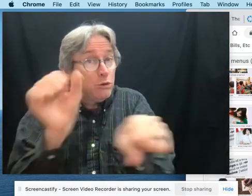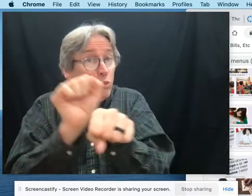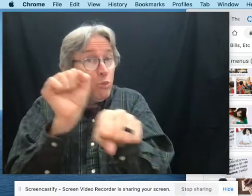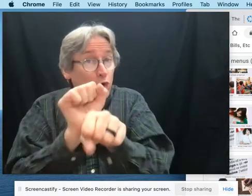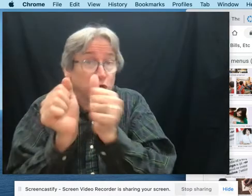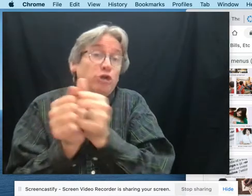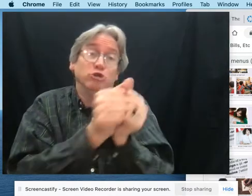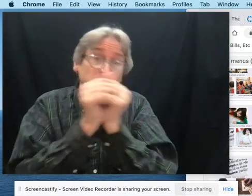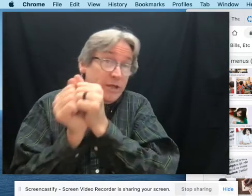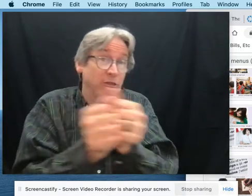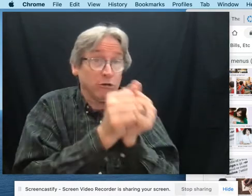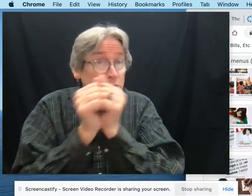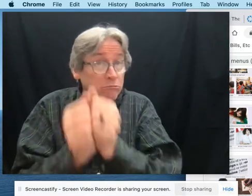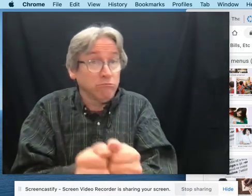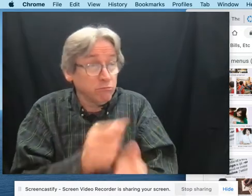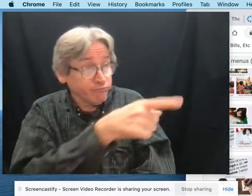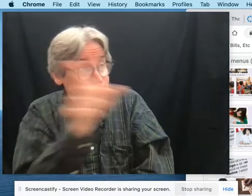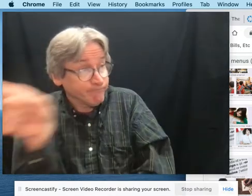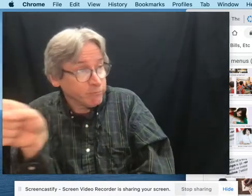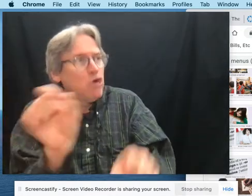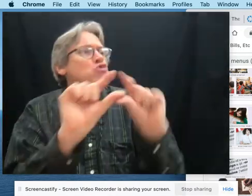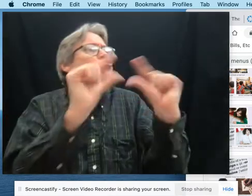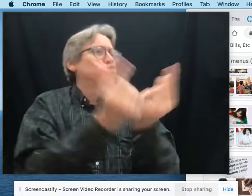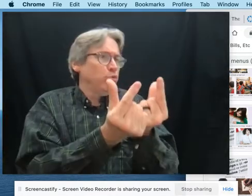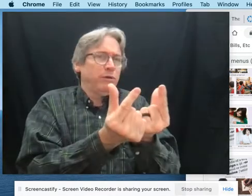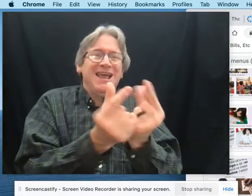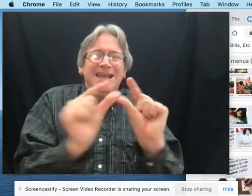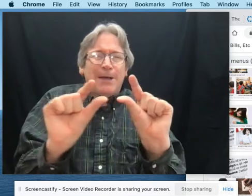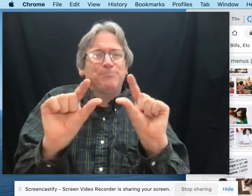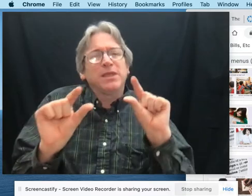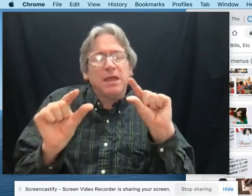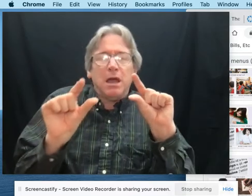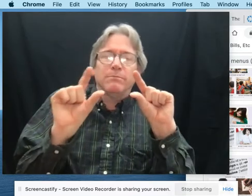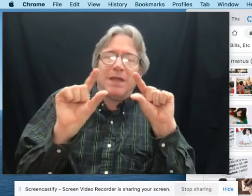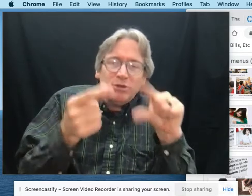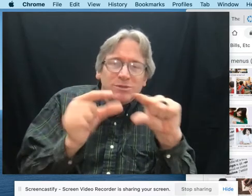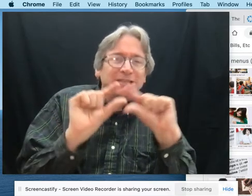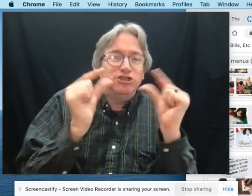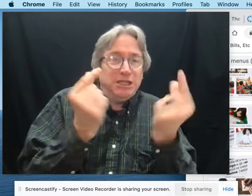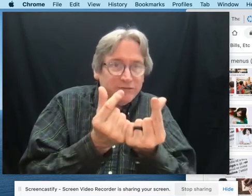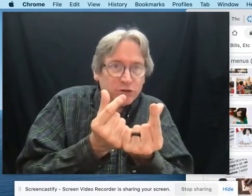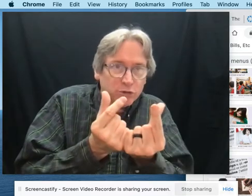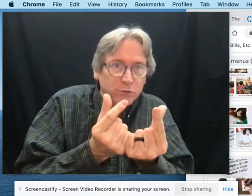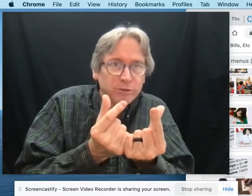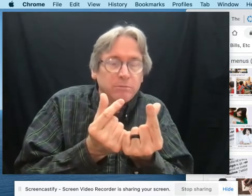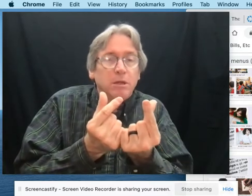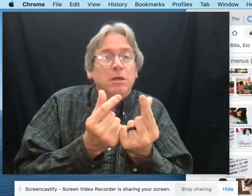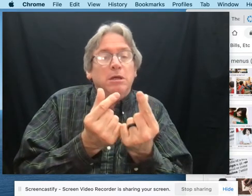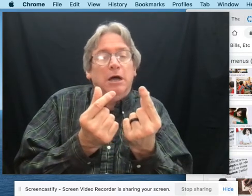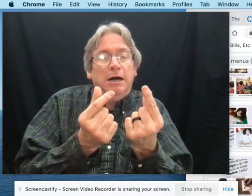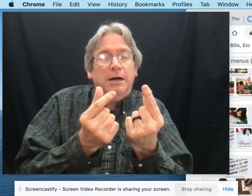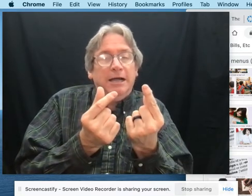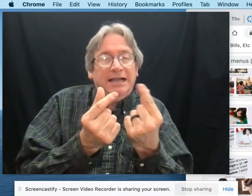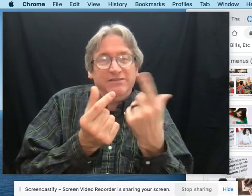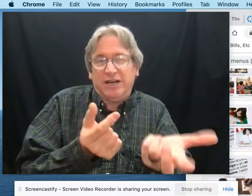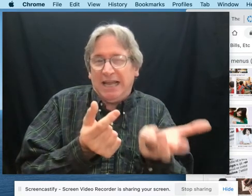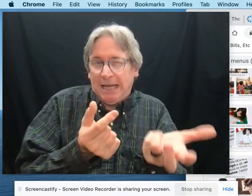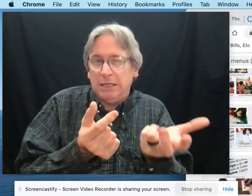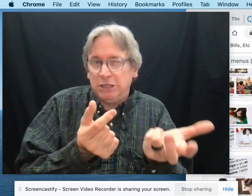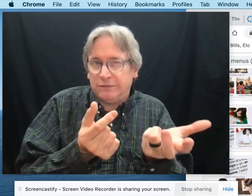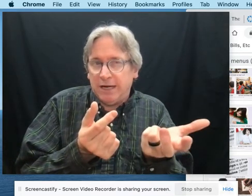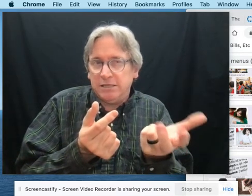Group, work together. Group. Now, I'm using G for group. It's